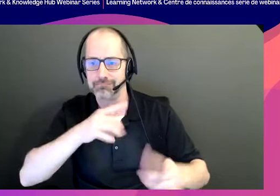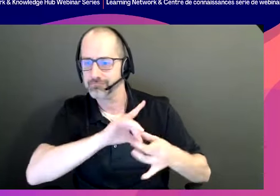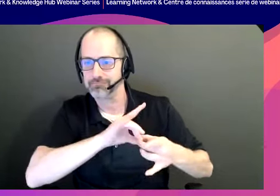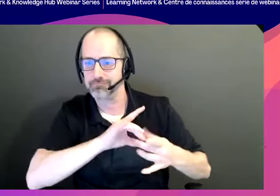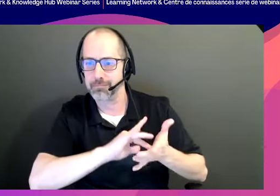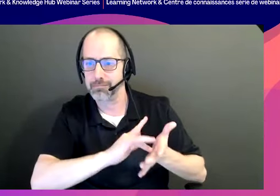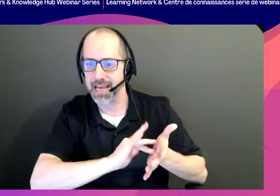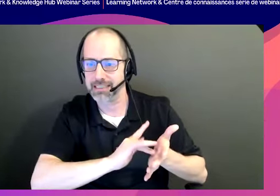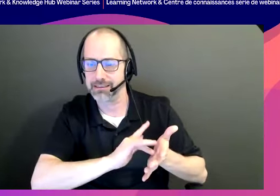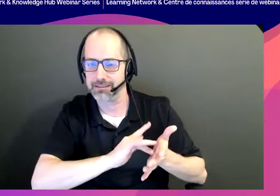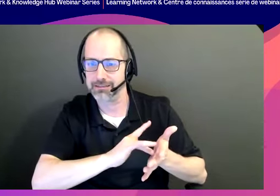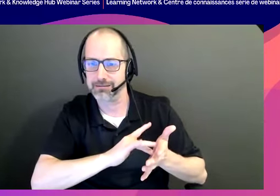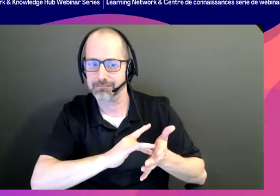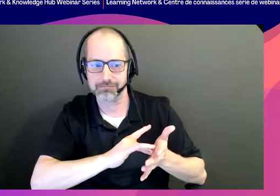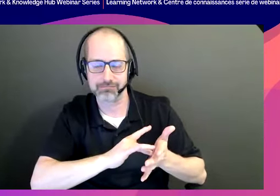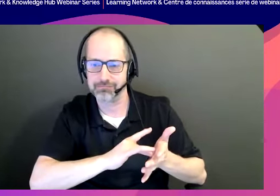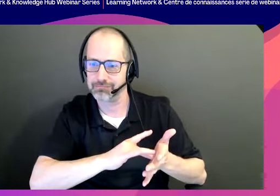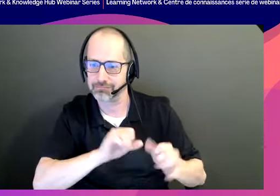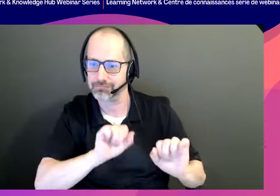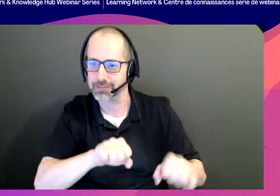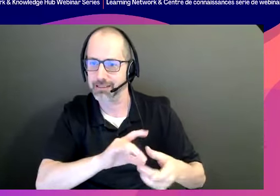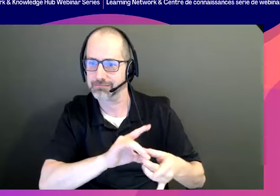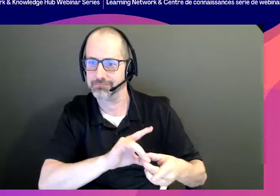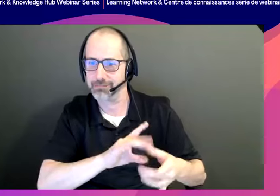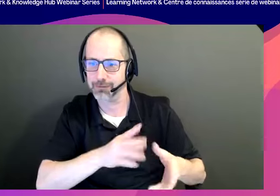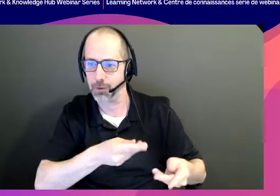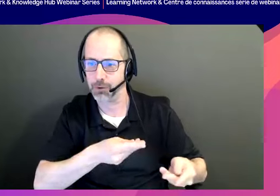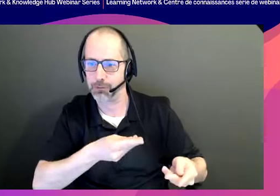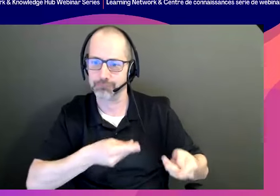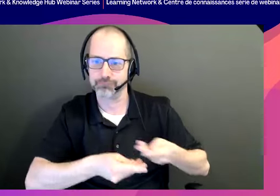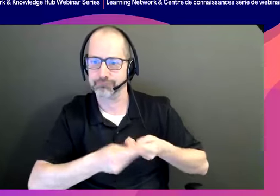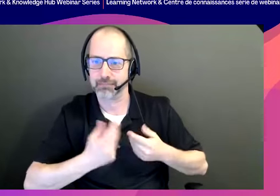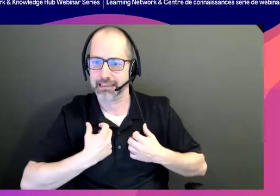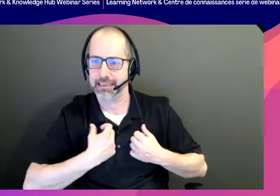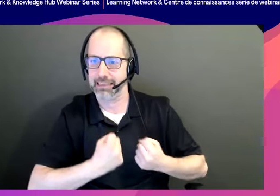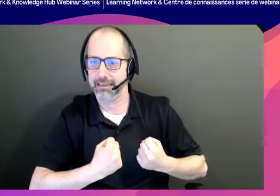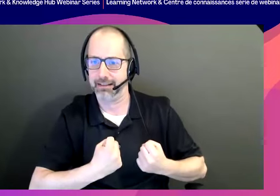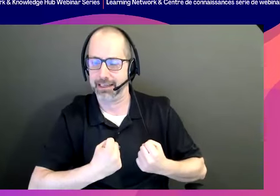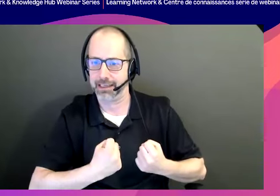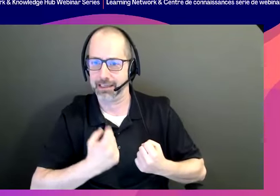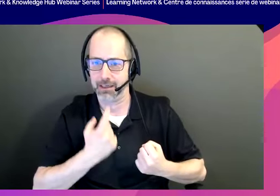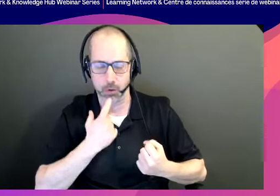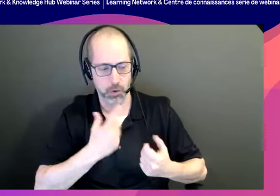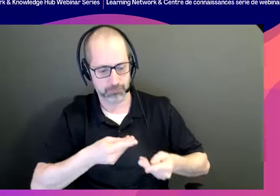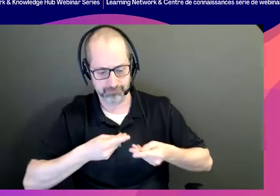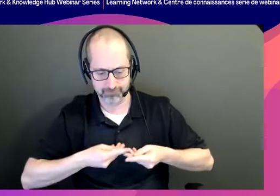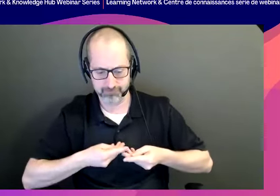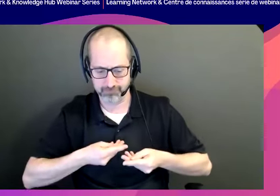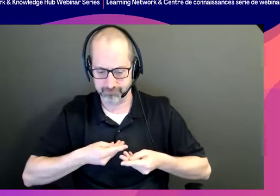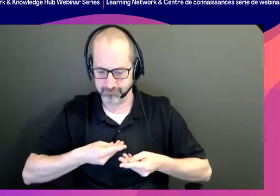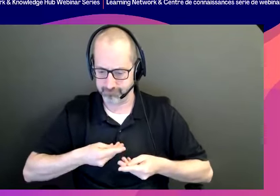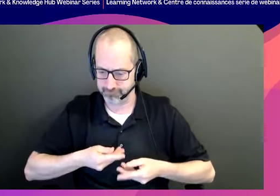connection to do the healing or whatever work that needs to be done within us.